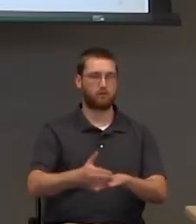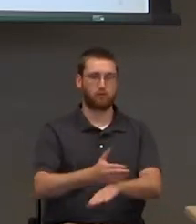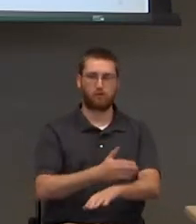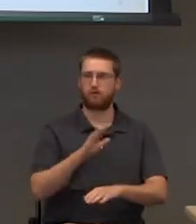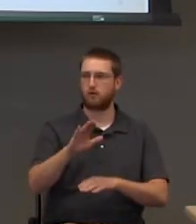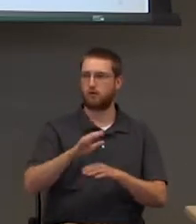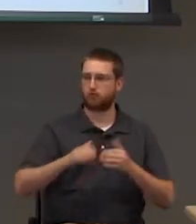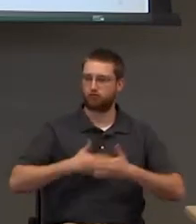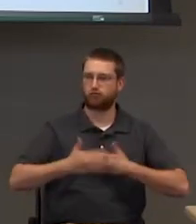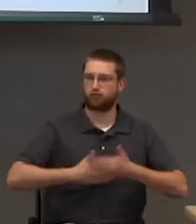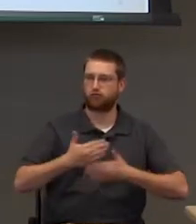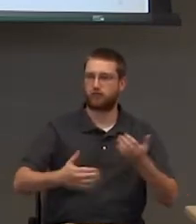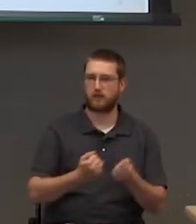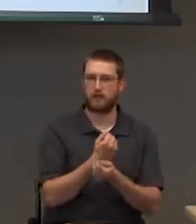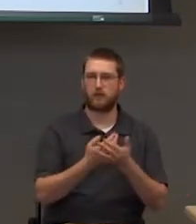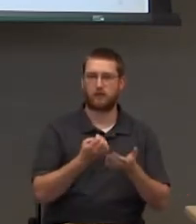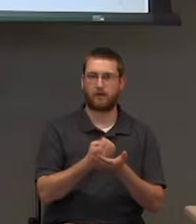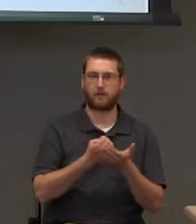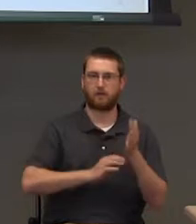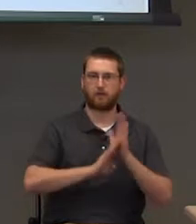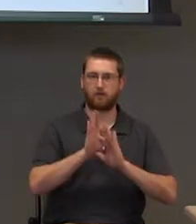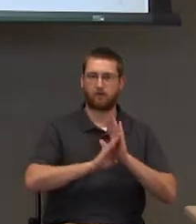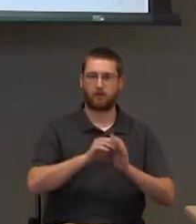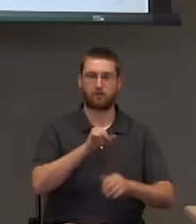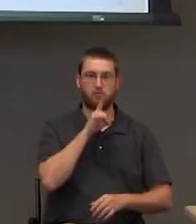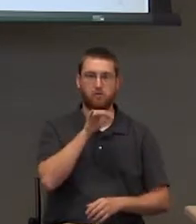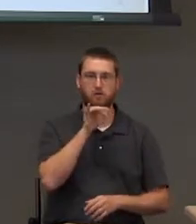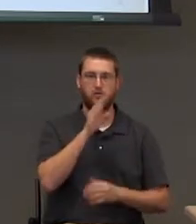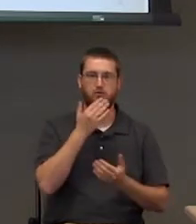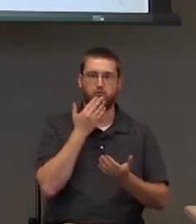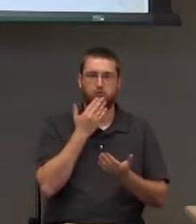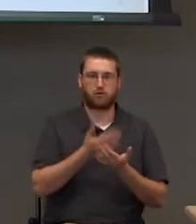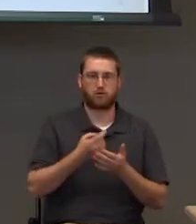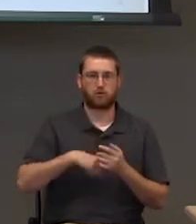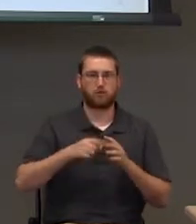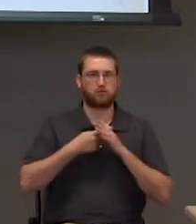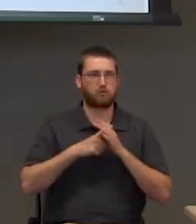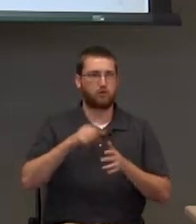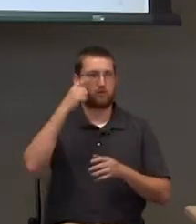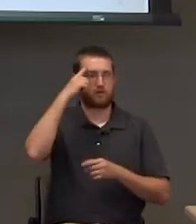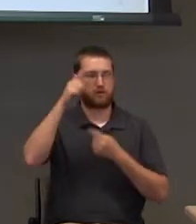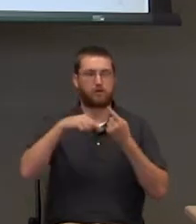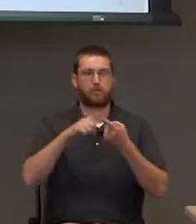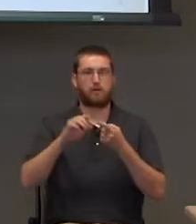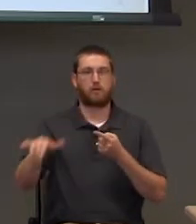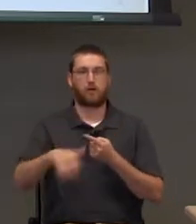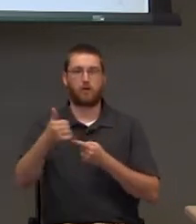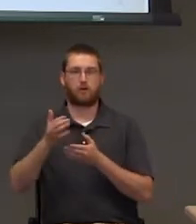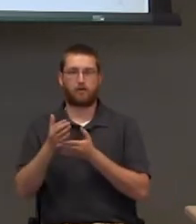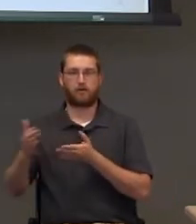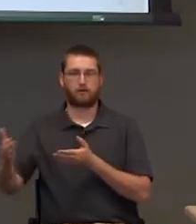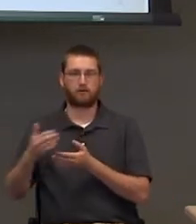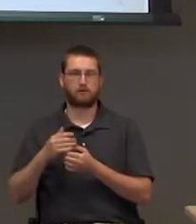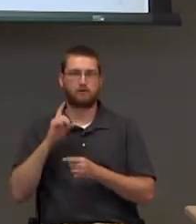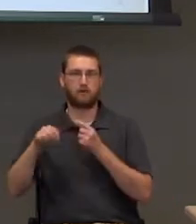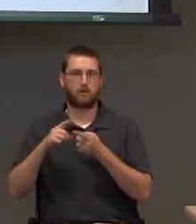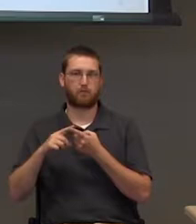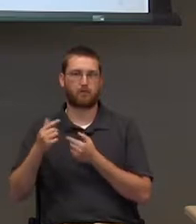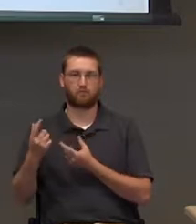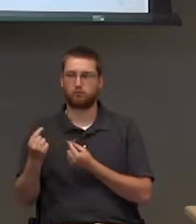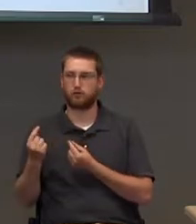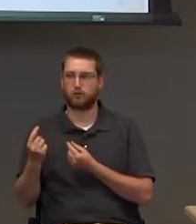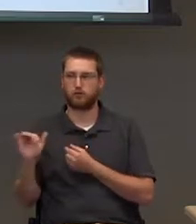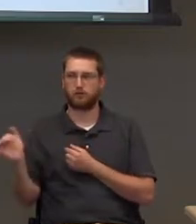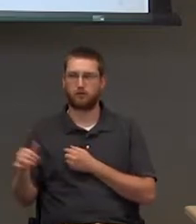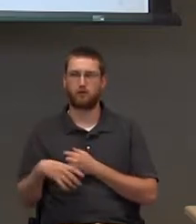within economic development, you decide, hey, this is going really, really great. We should start thinking about doing that other thing Kyle talked about. You're doing it in a